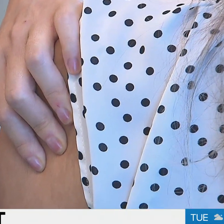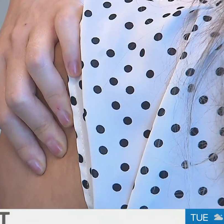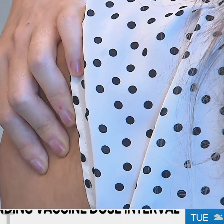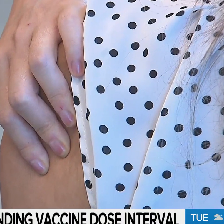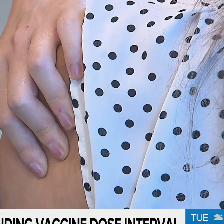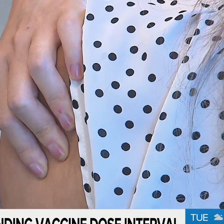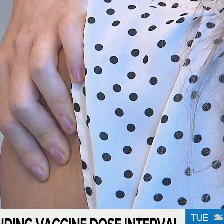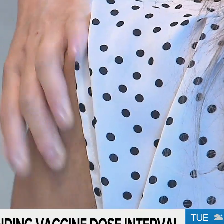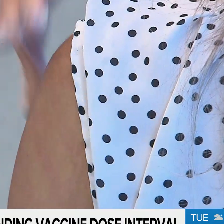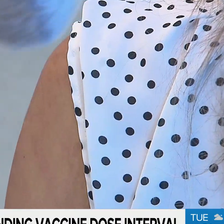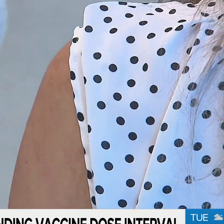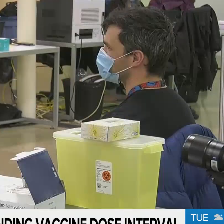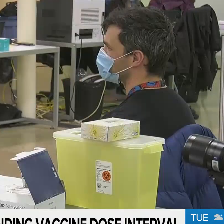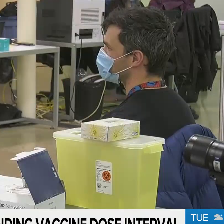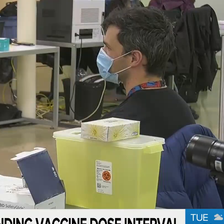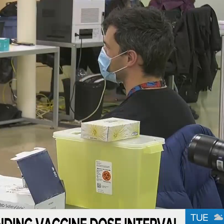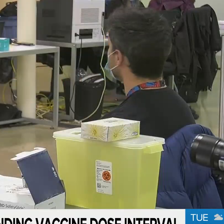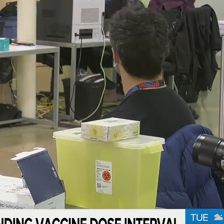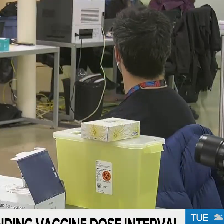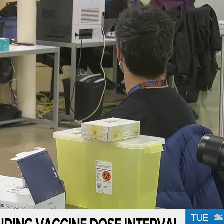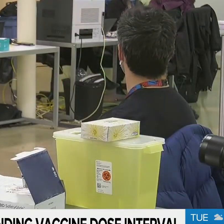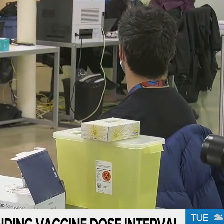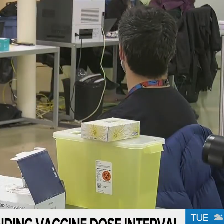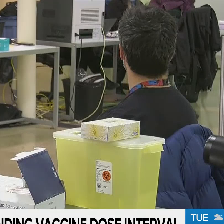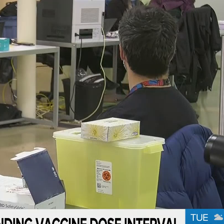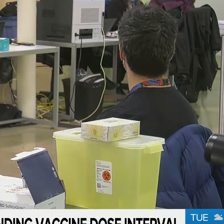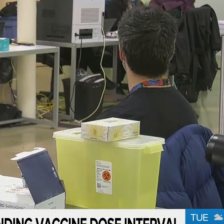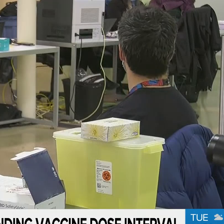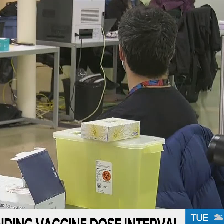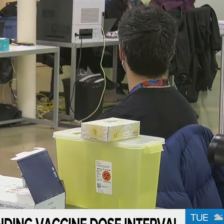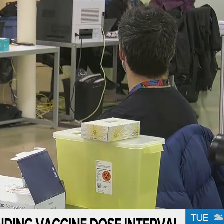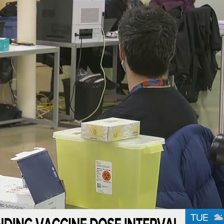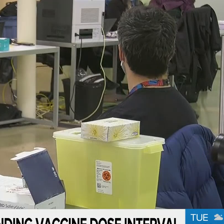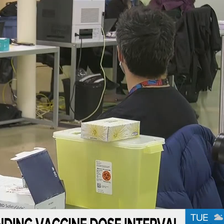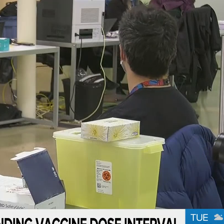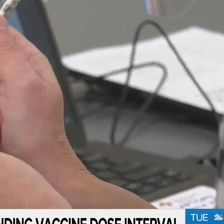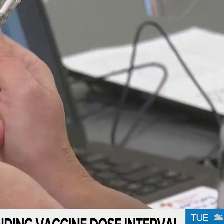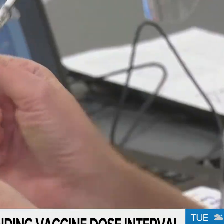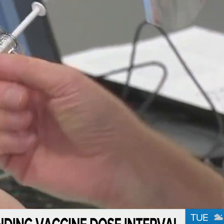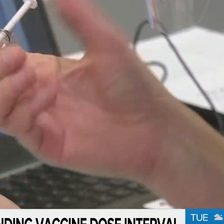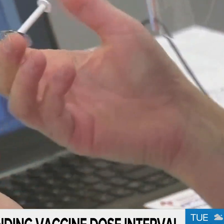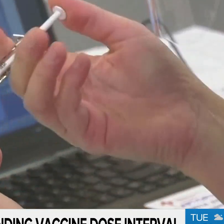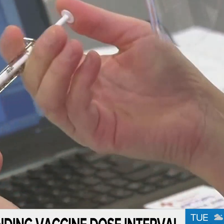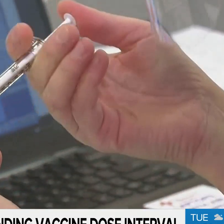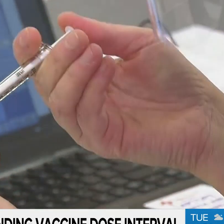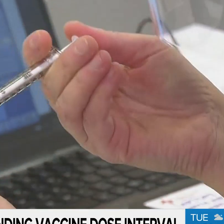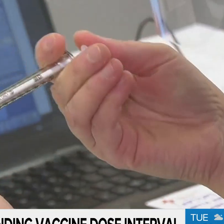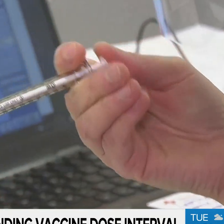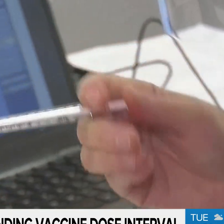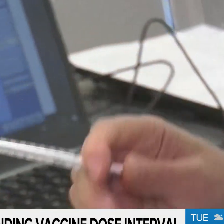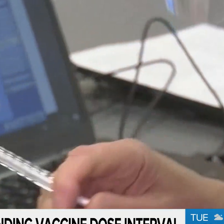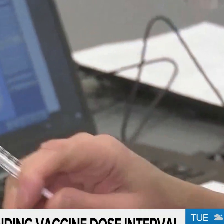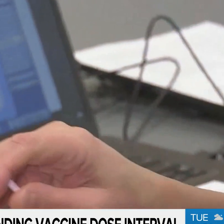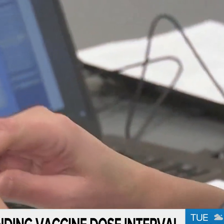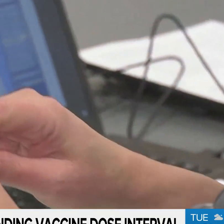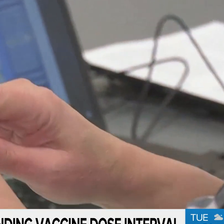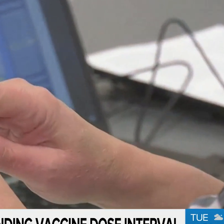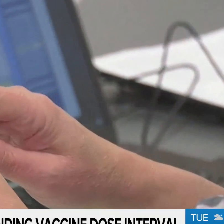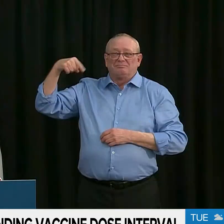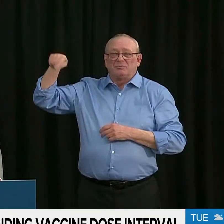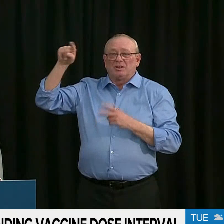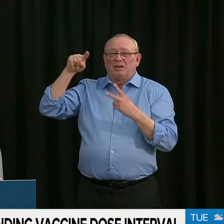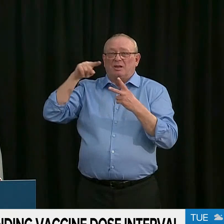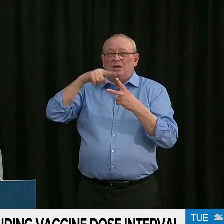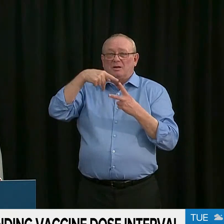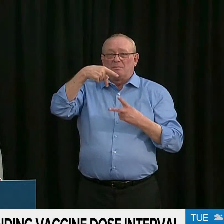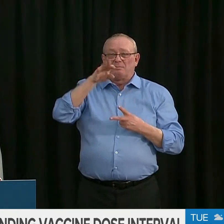plan of 3 to 4 weeks to get some protection for high-risk Albertans. From the studies that have been done on Pfizer and Moderna,